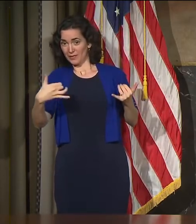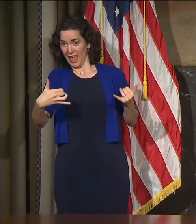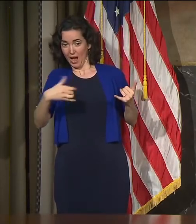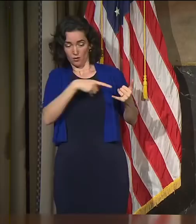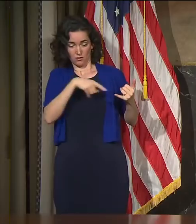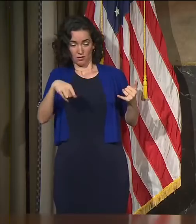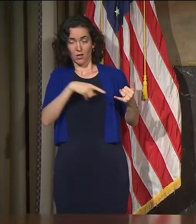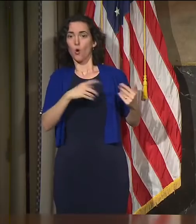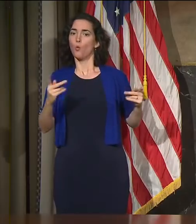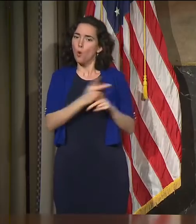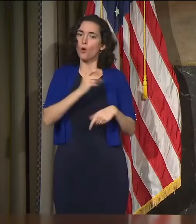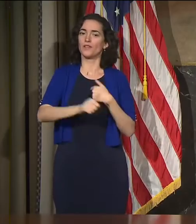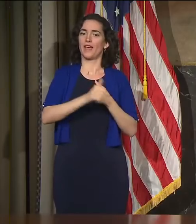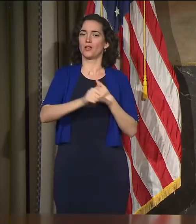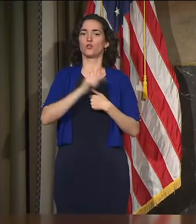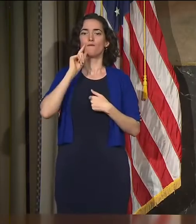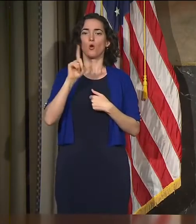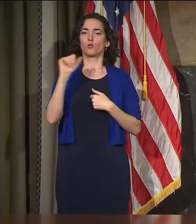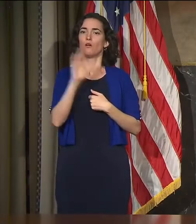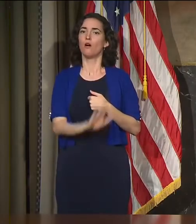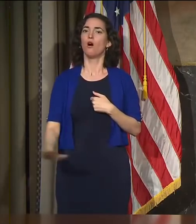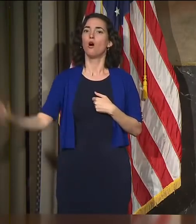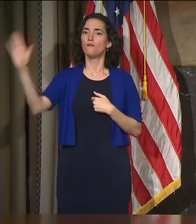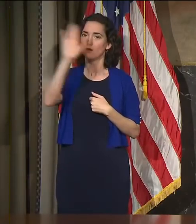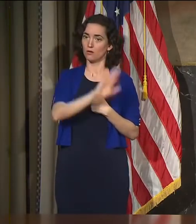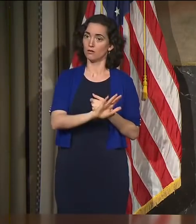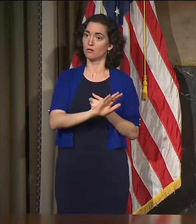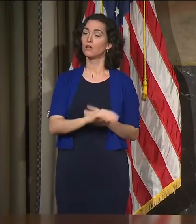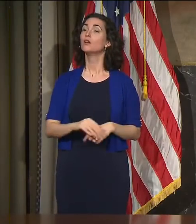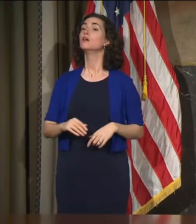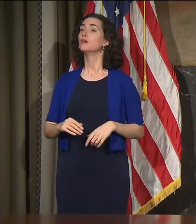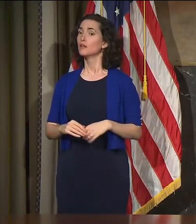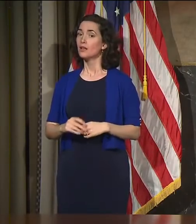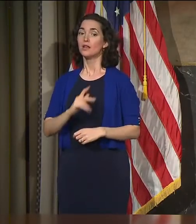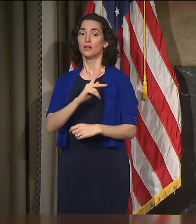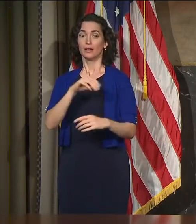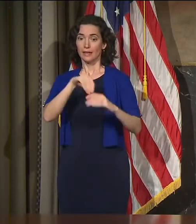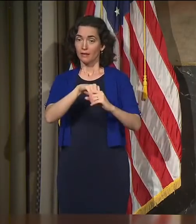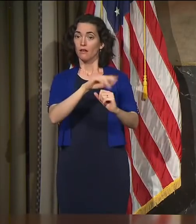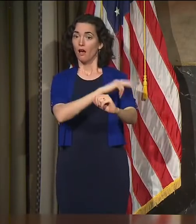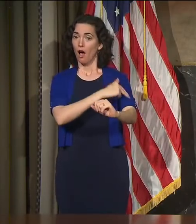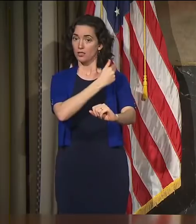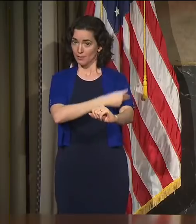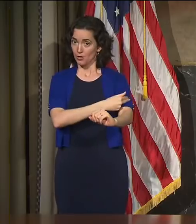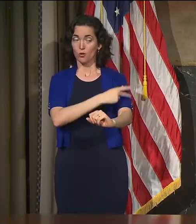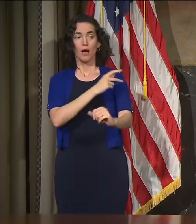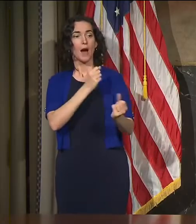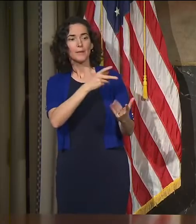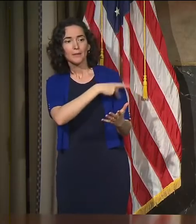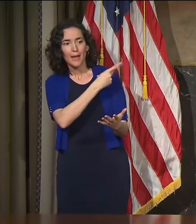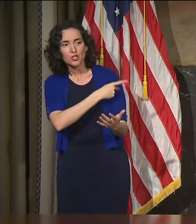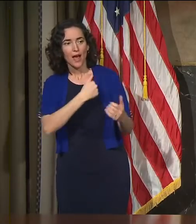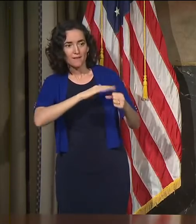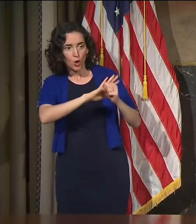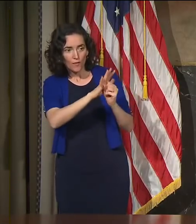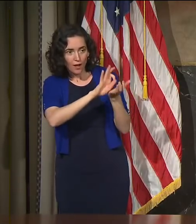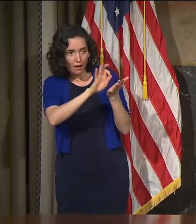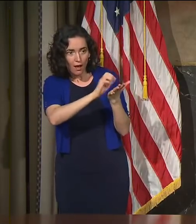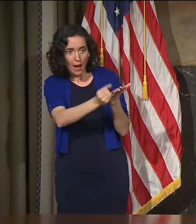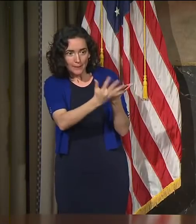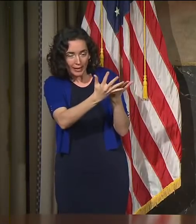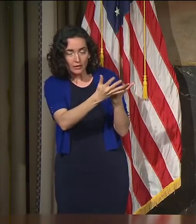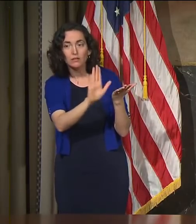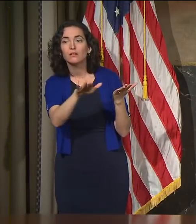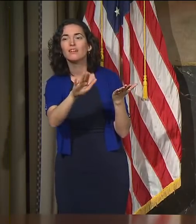You know, we now, as the governor said, have more COVID patients in hospital beds than we did during the summer surge during July and